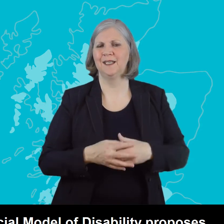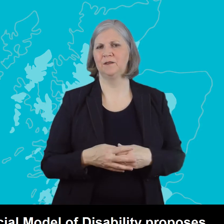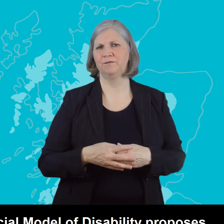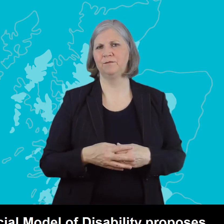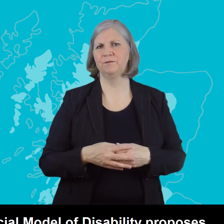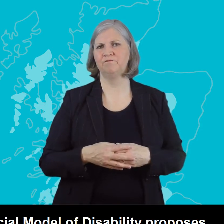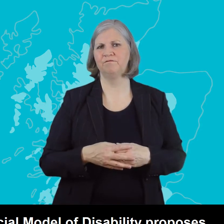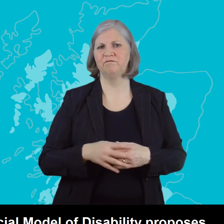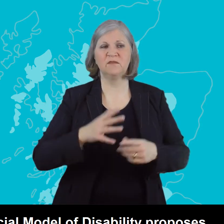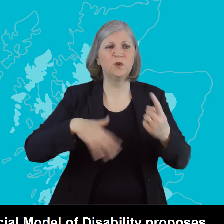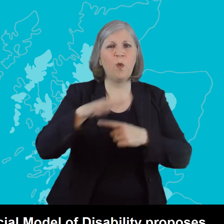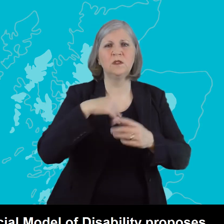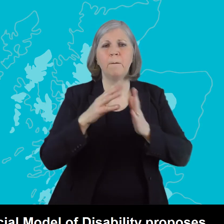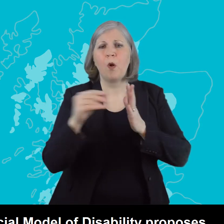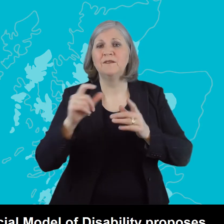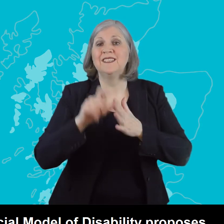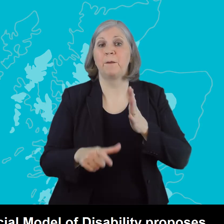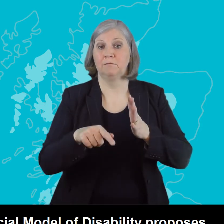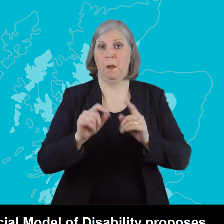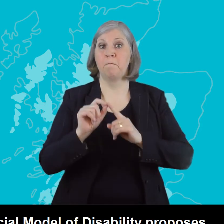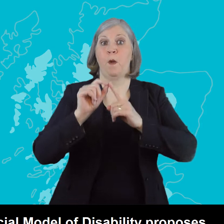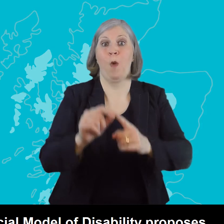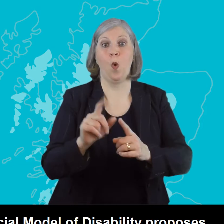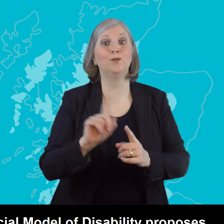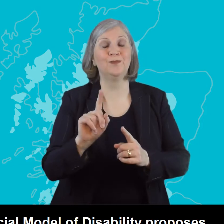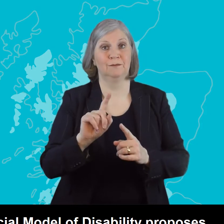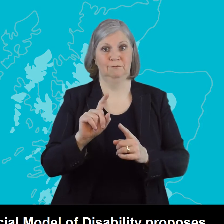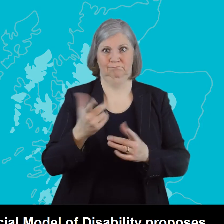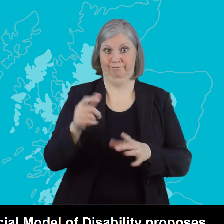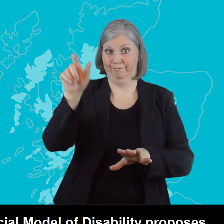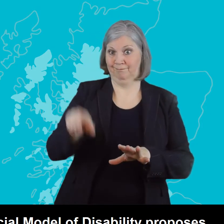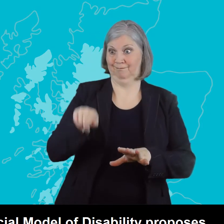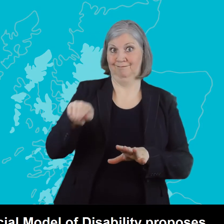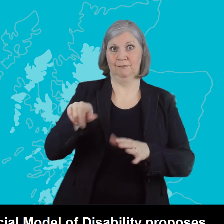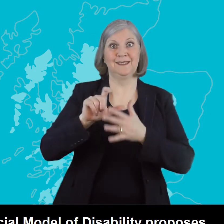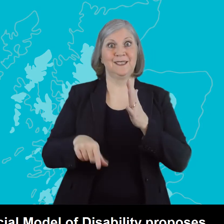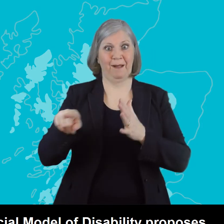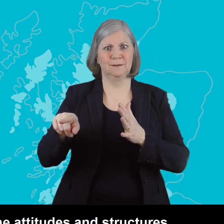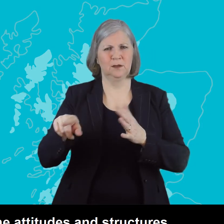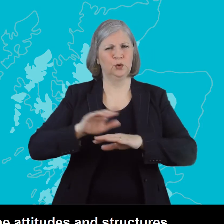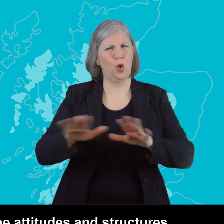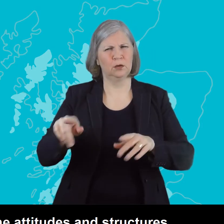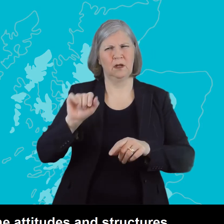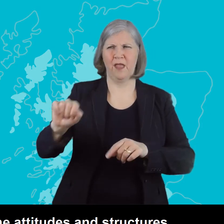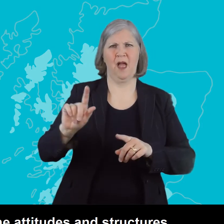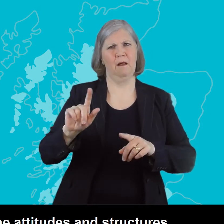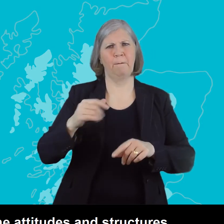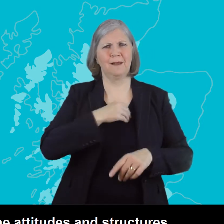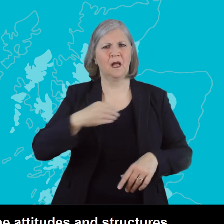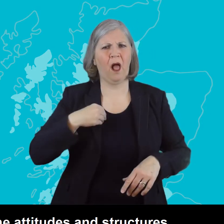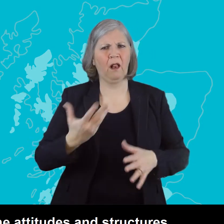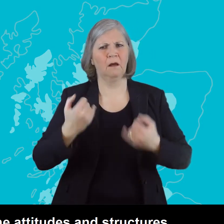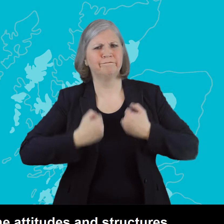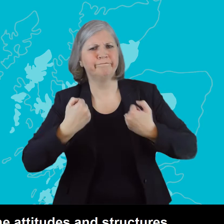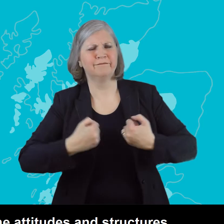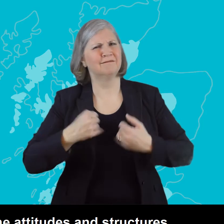One. Social model of disability. The social model of disability proposes that what makes someone disabled is not their medical condition but the